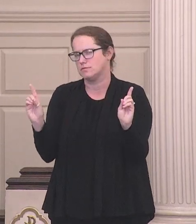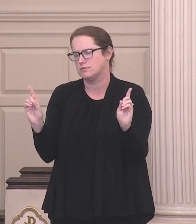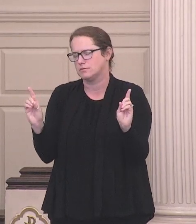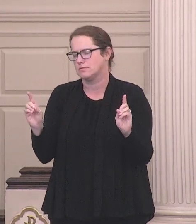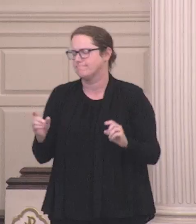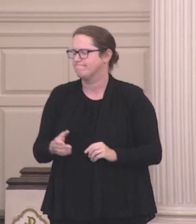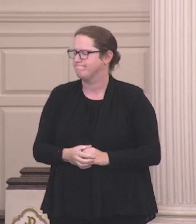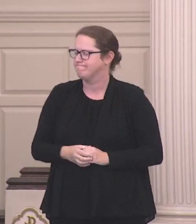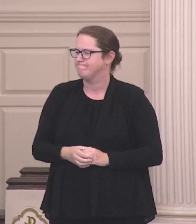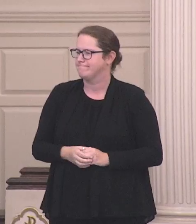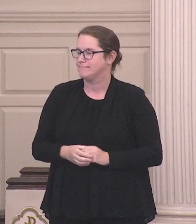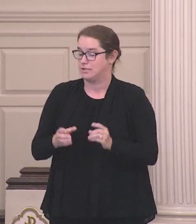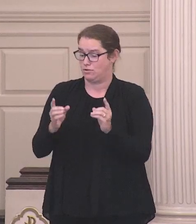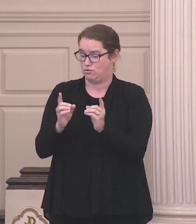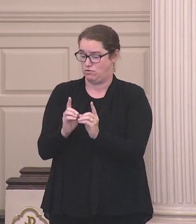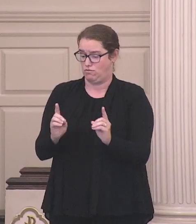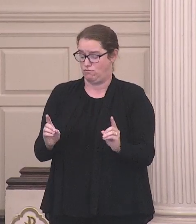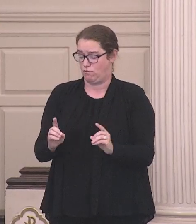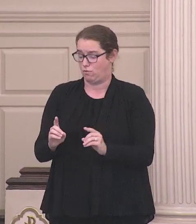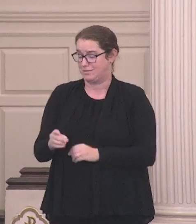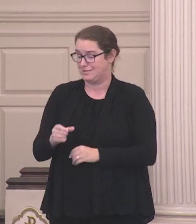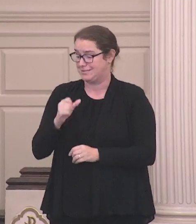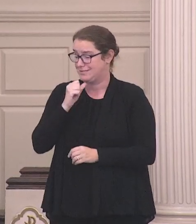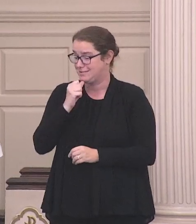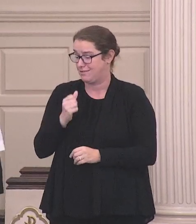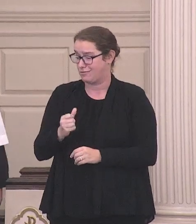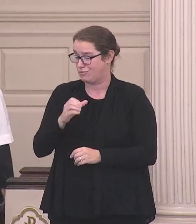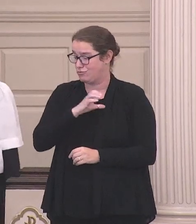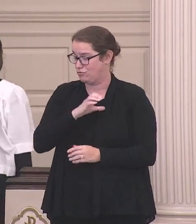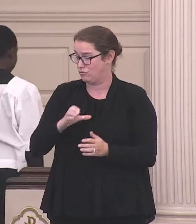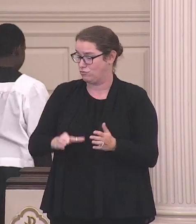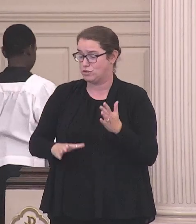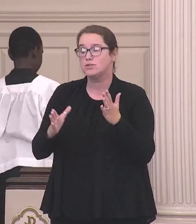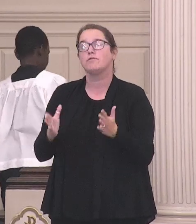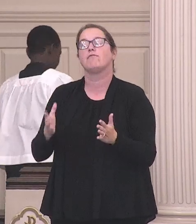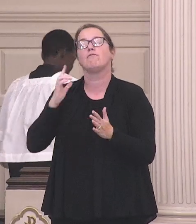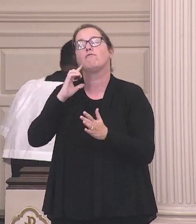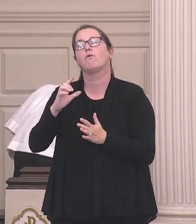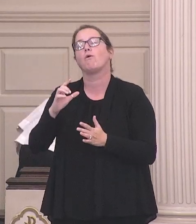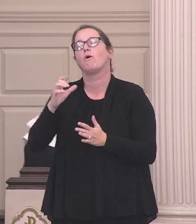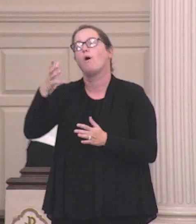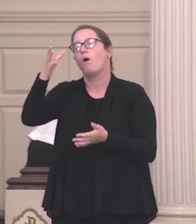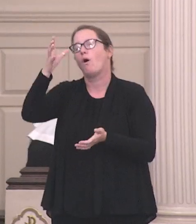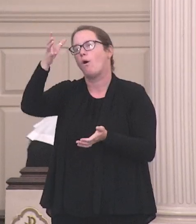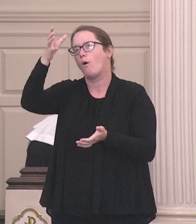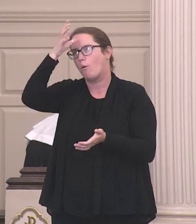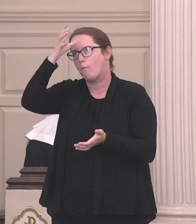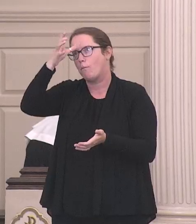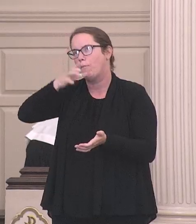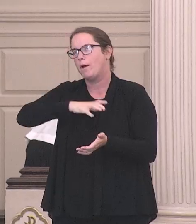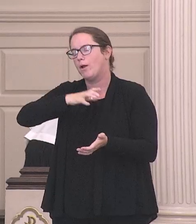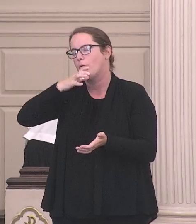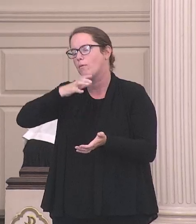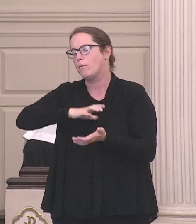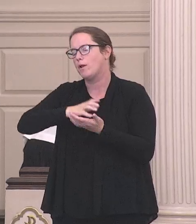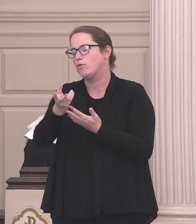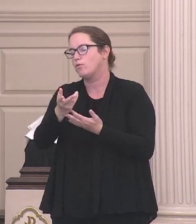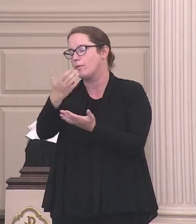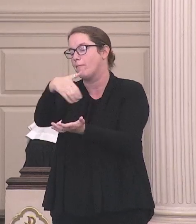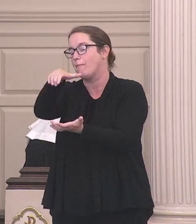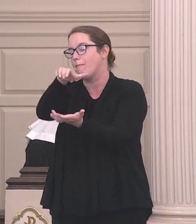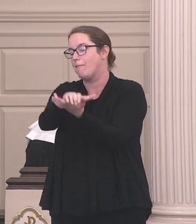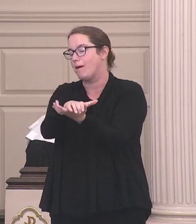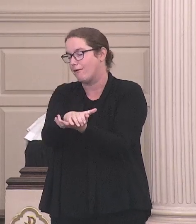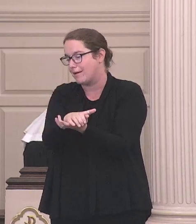It is unchristian for a married man, a married woman, those that contracted the marriage